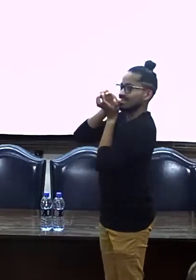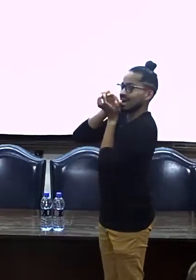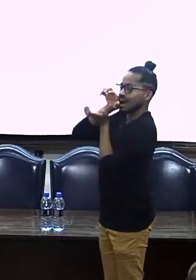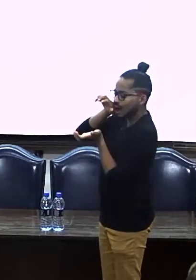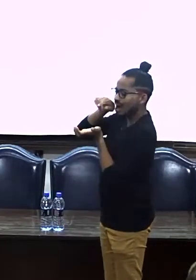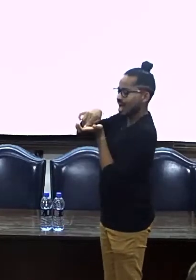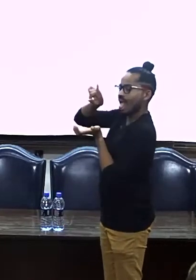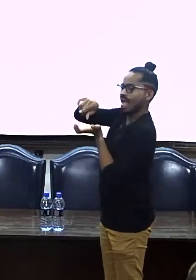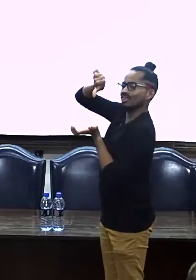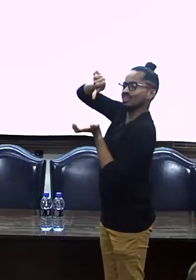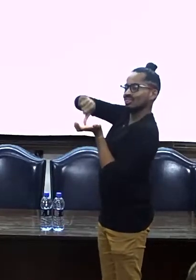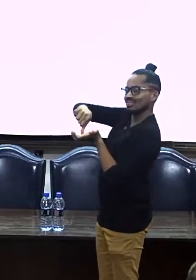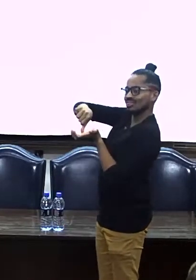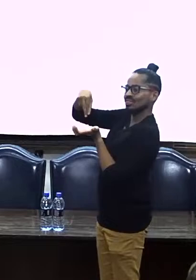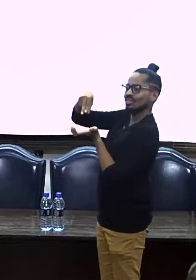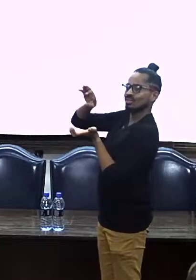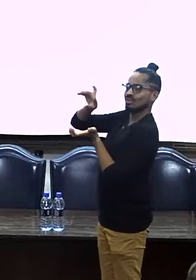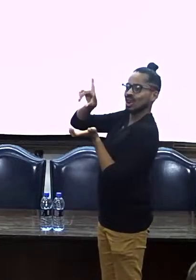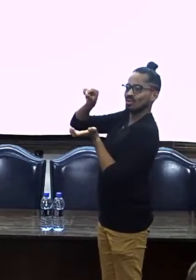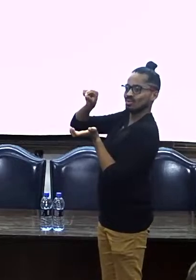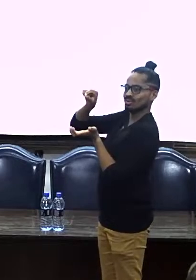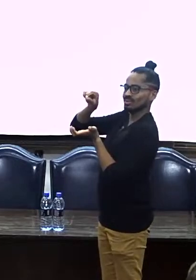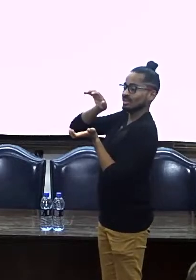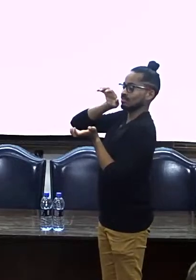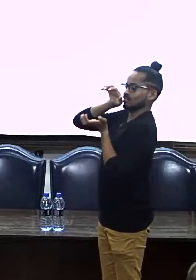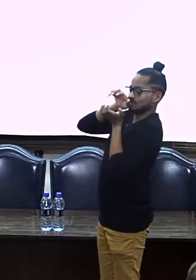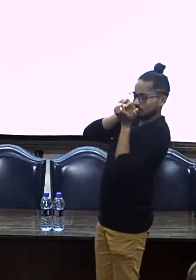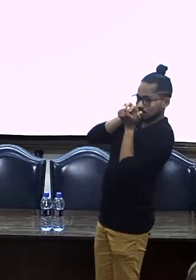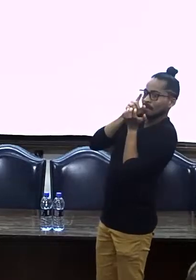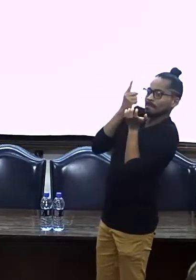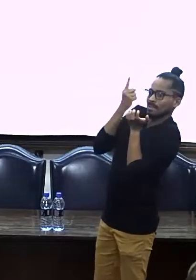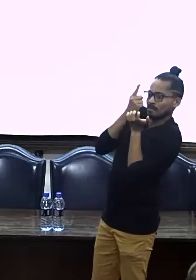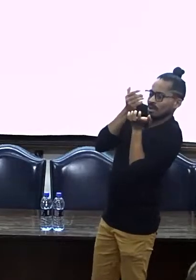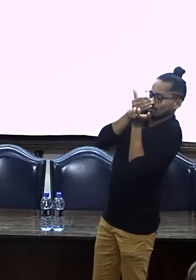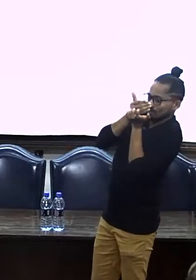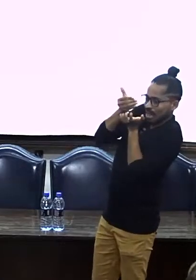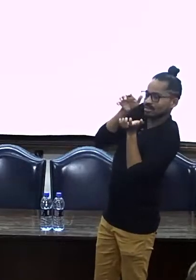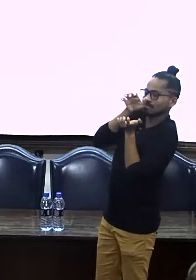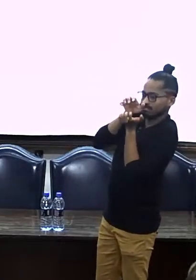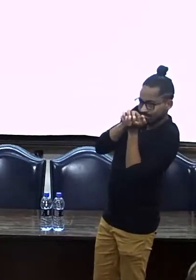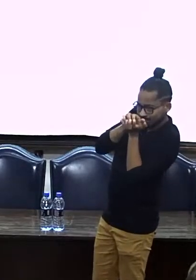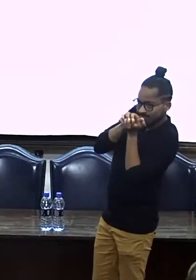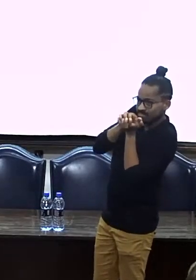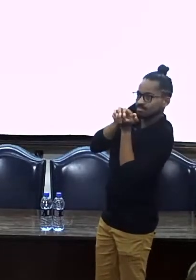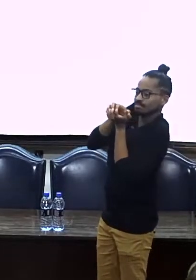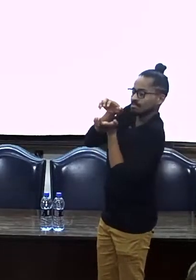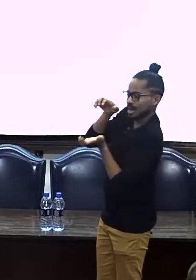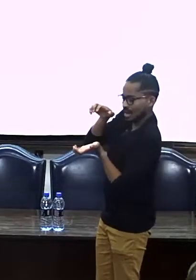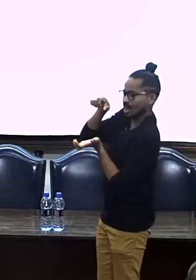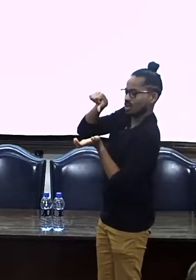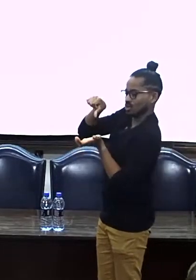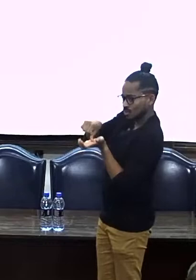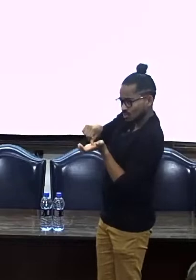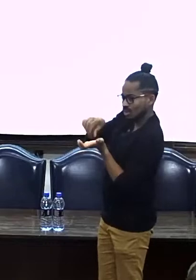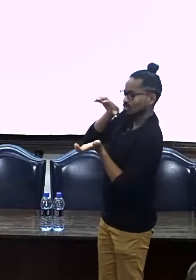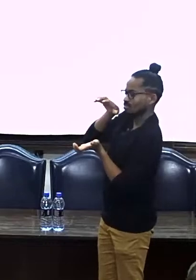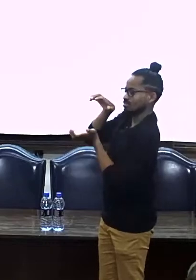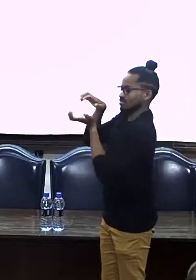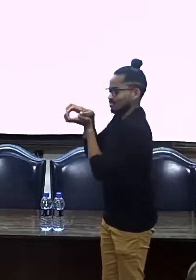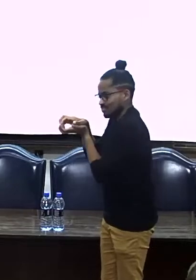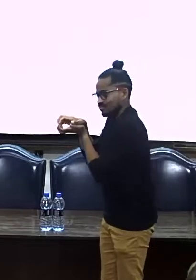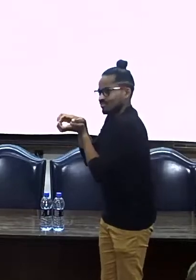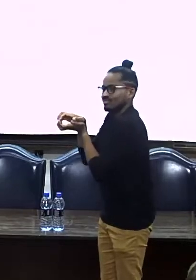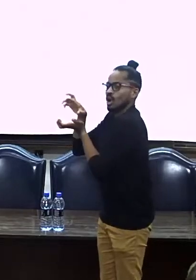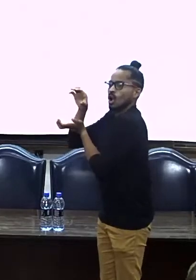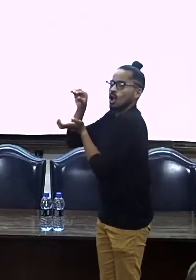have an onset, and we have a coda, and the syllable is kit. Start with mouth